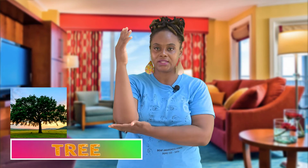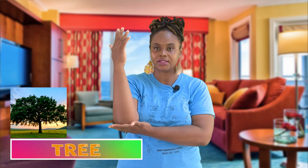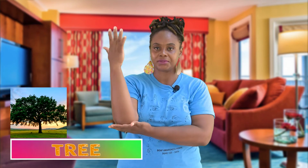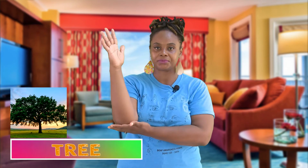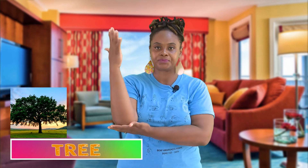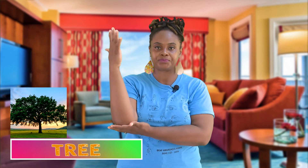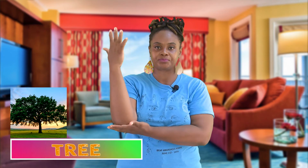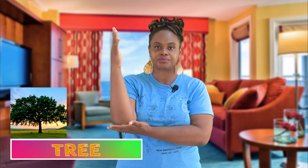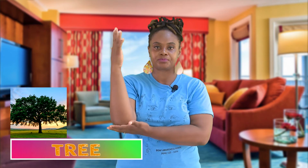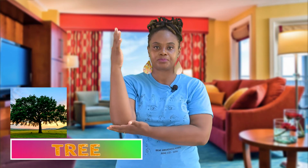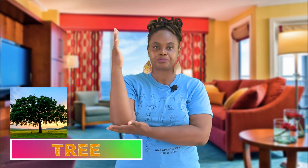tree,